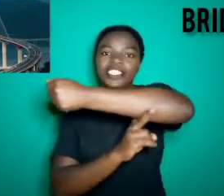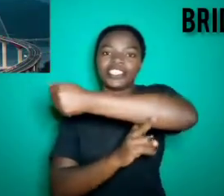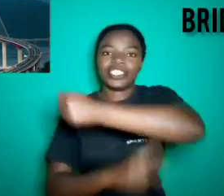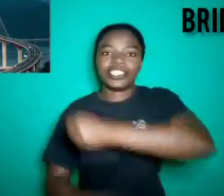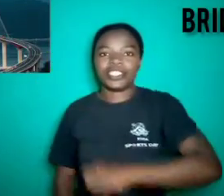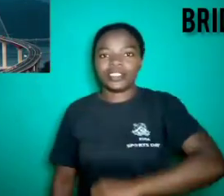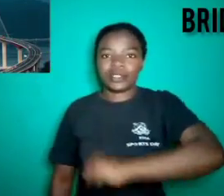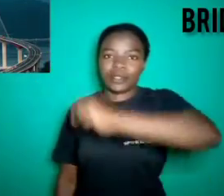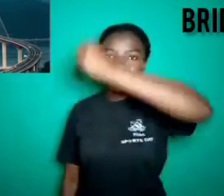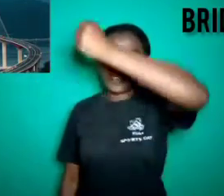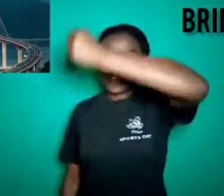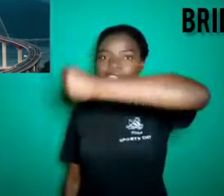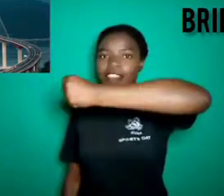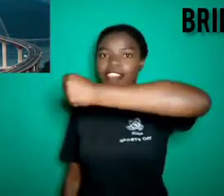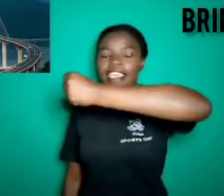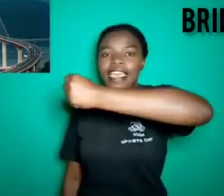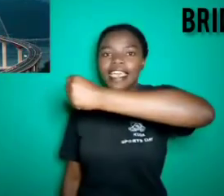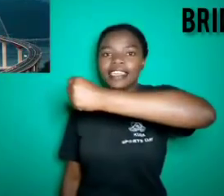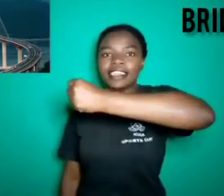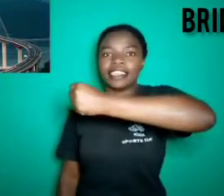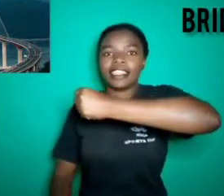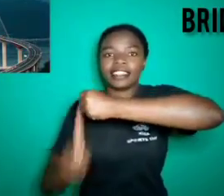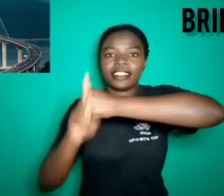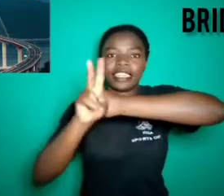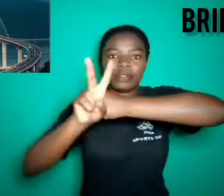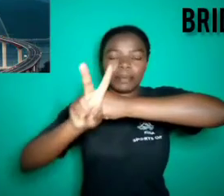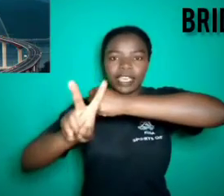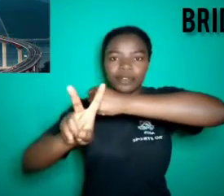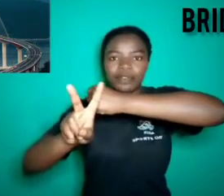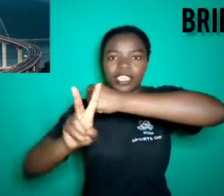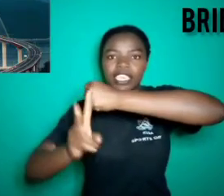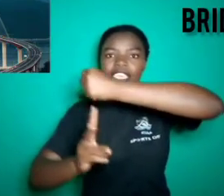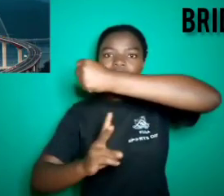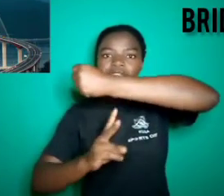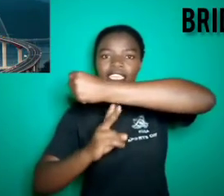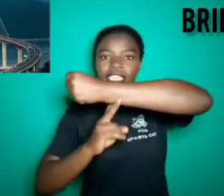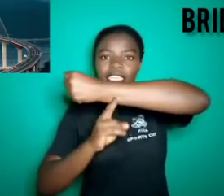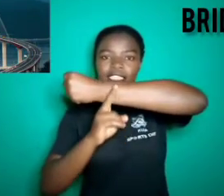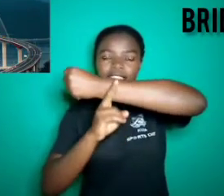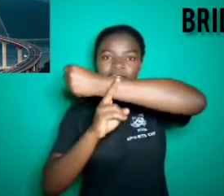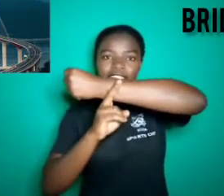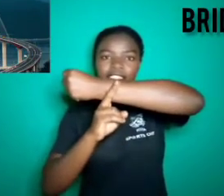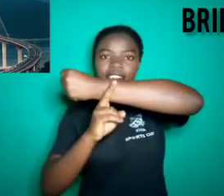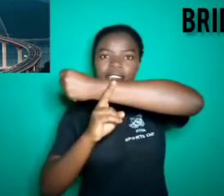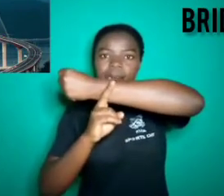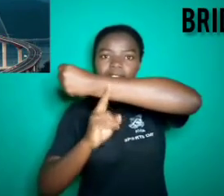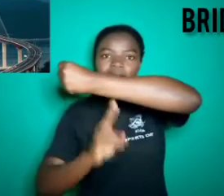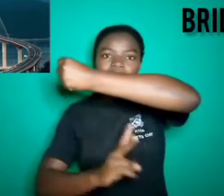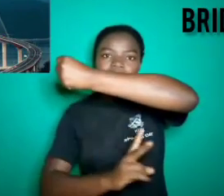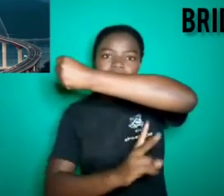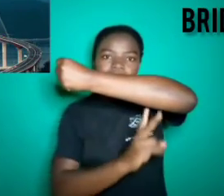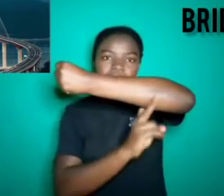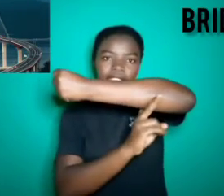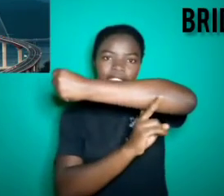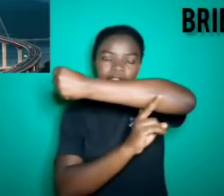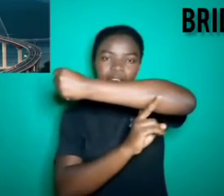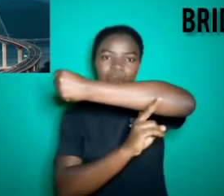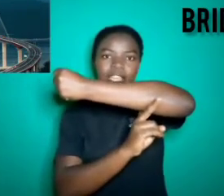bridge. So the hand, then we make a V, it touches this place and towards